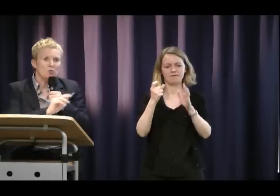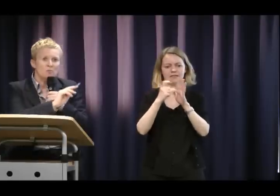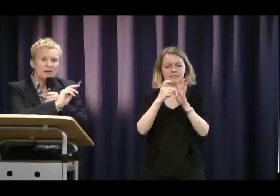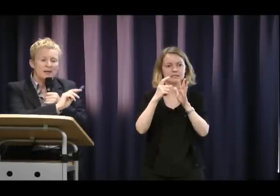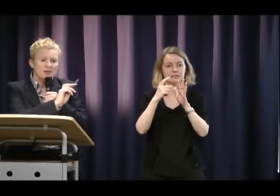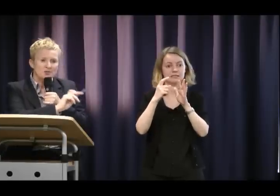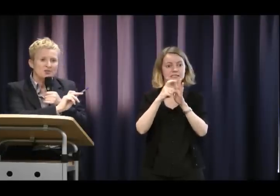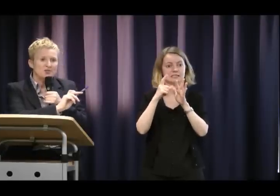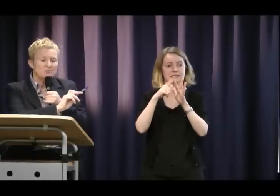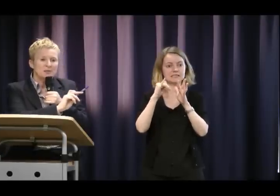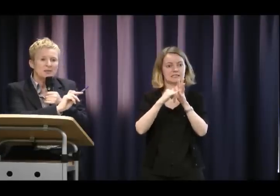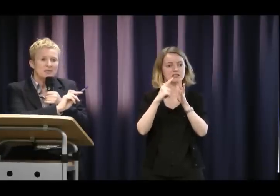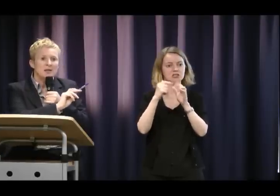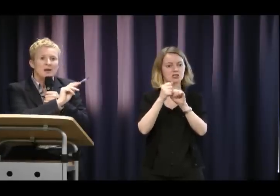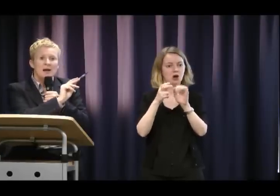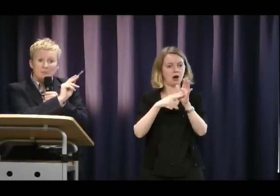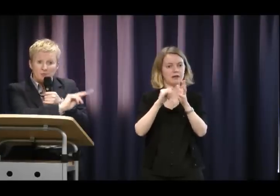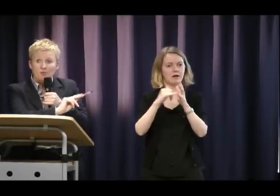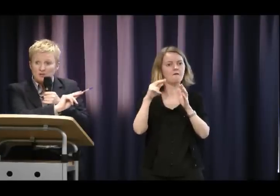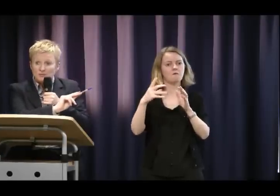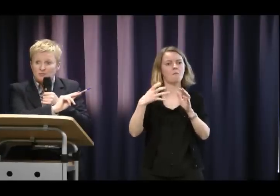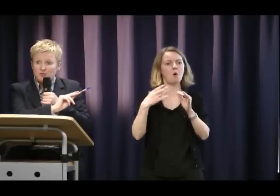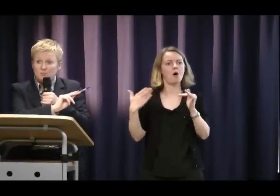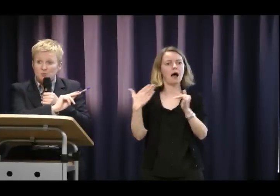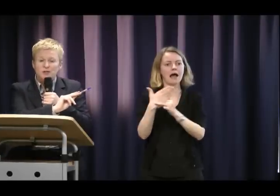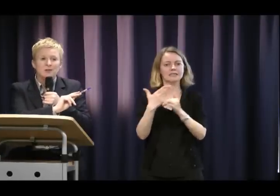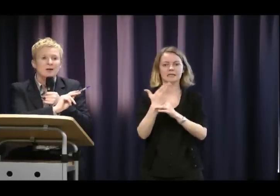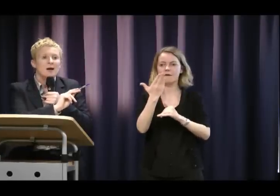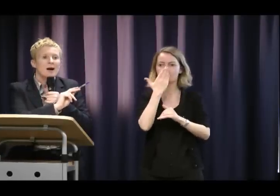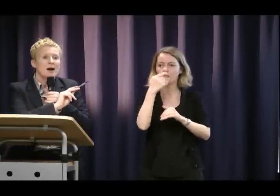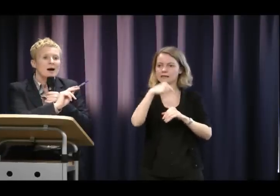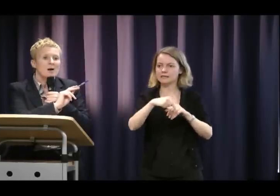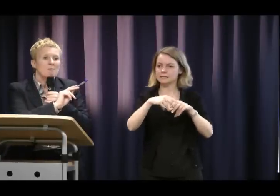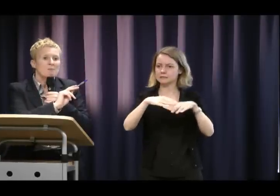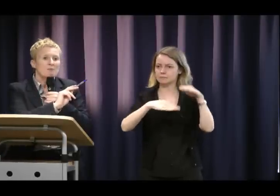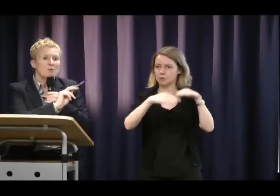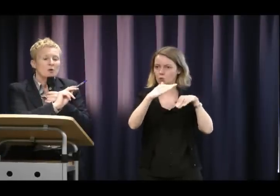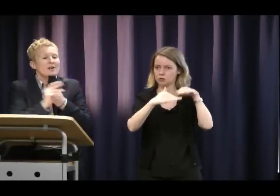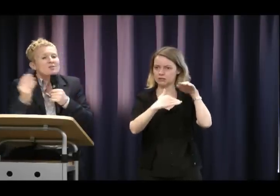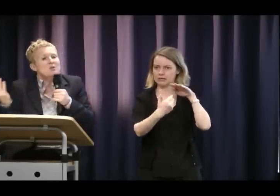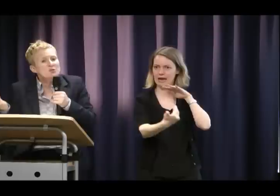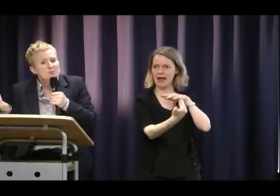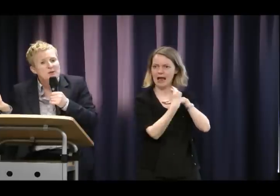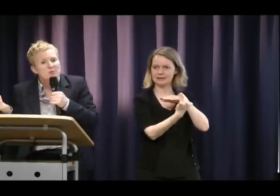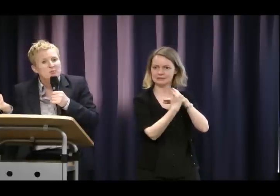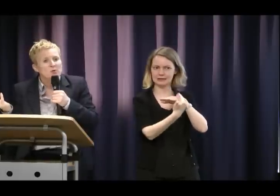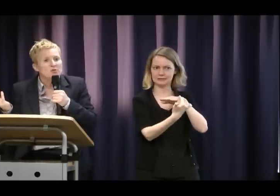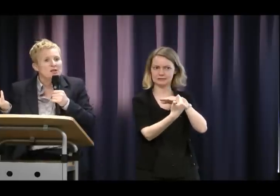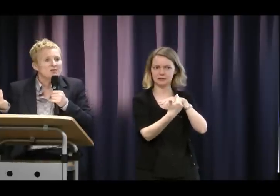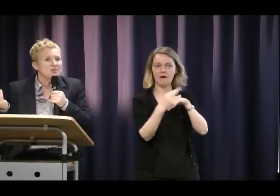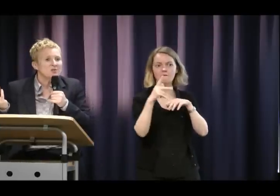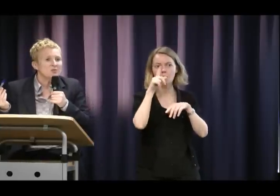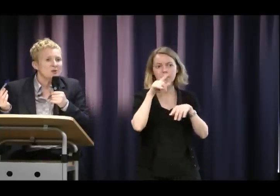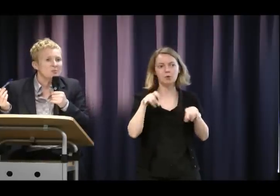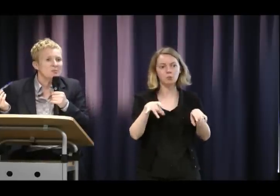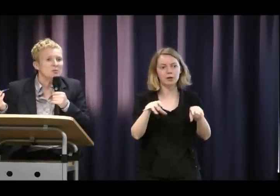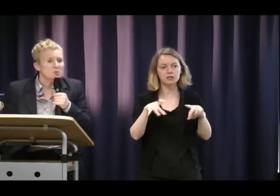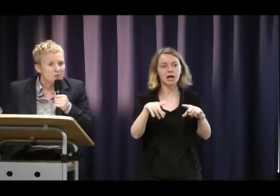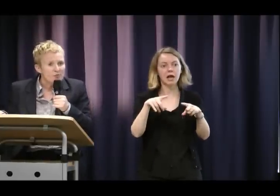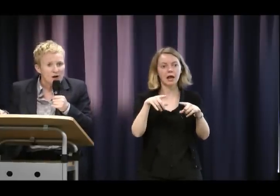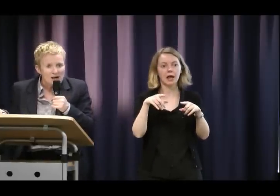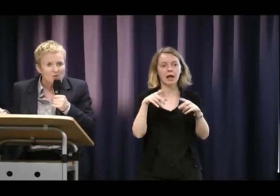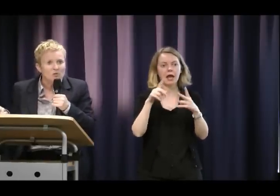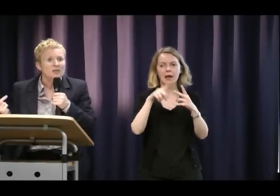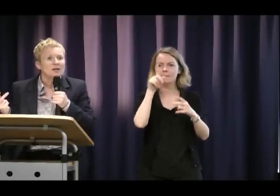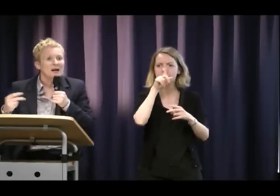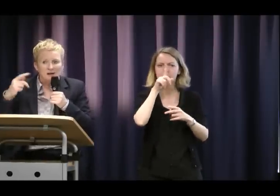options for better accessibility at the front of this building. And it's not just people in wheelchairs; it's also people who